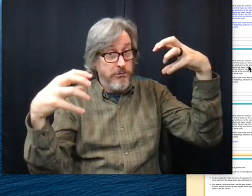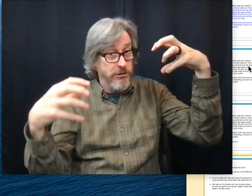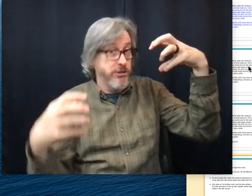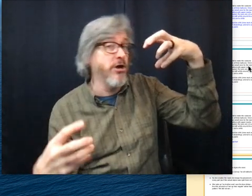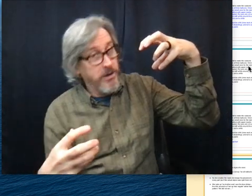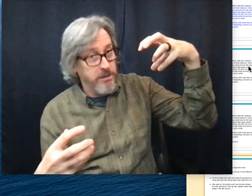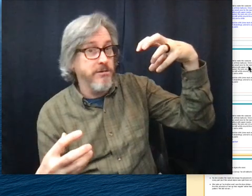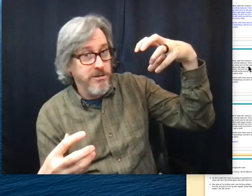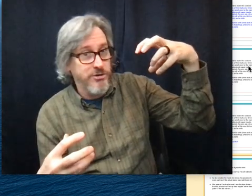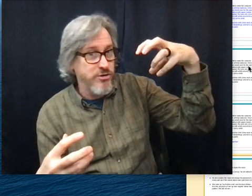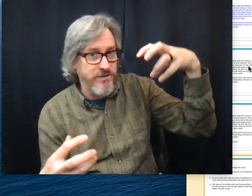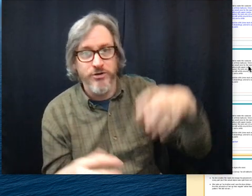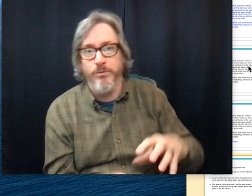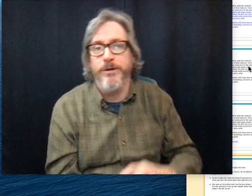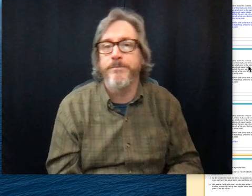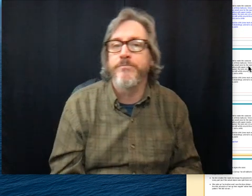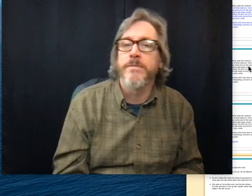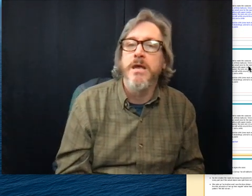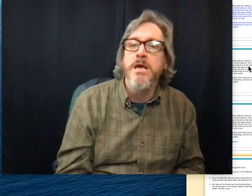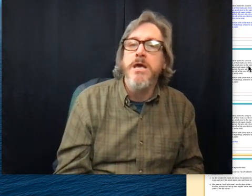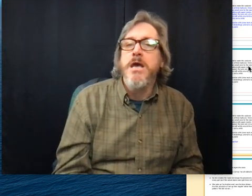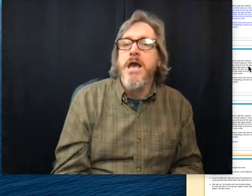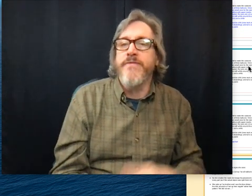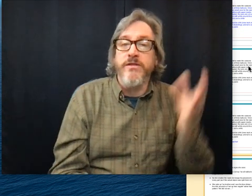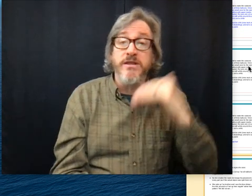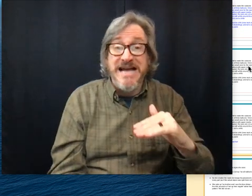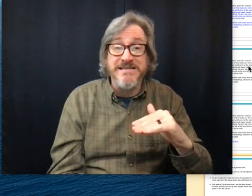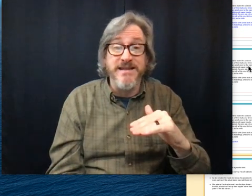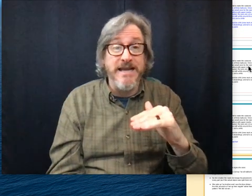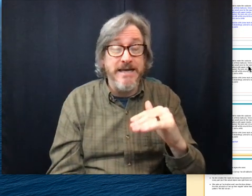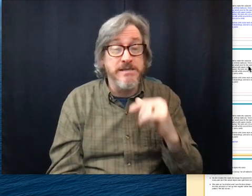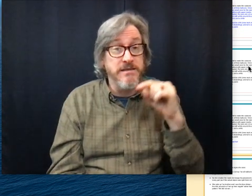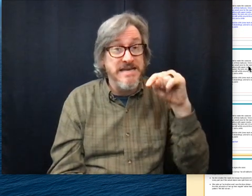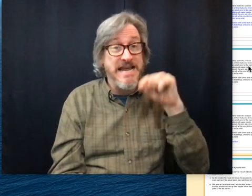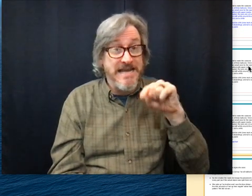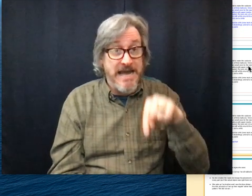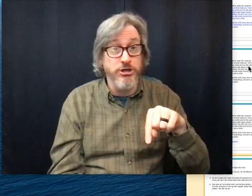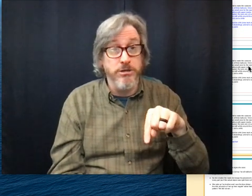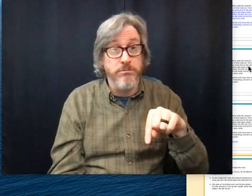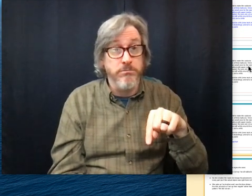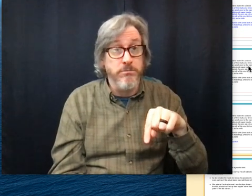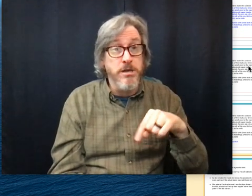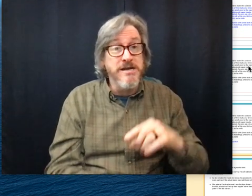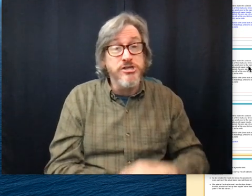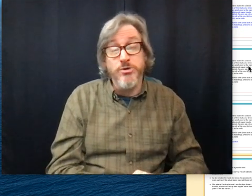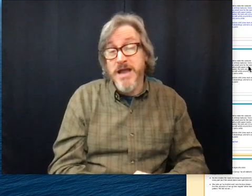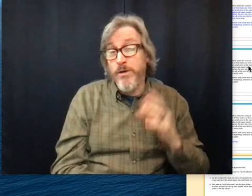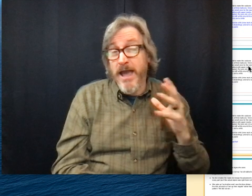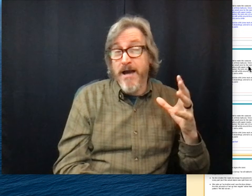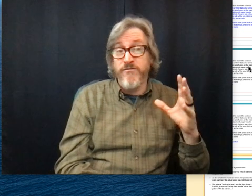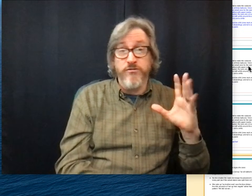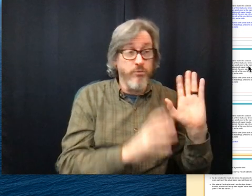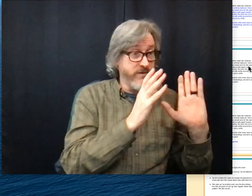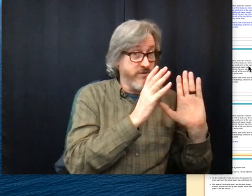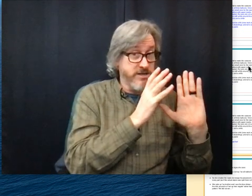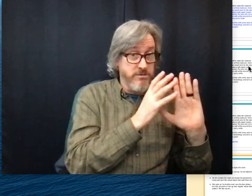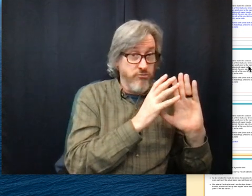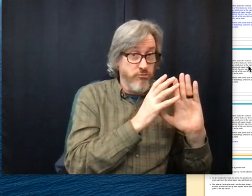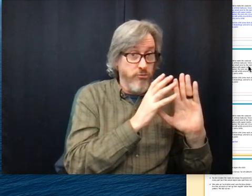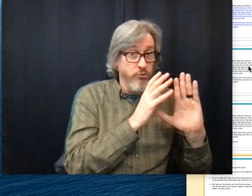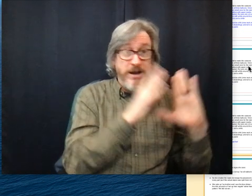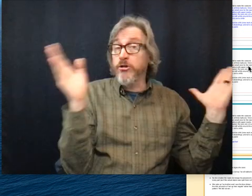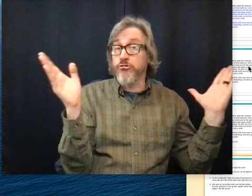she would show it drifting and drooping. And then the last thing is the negation. So now we have